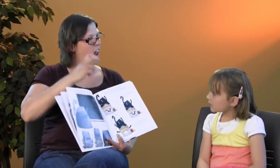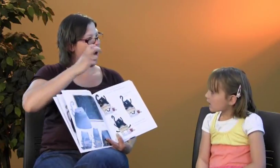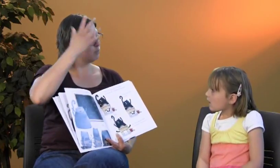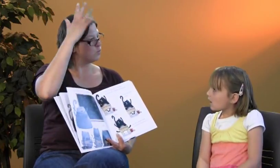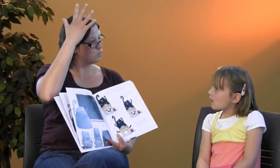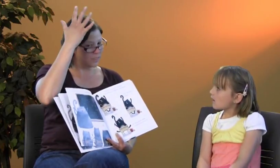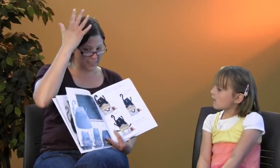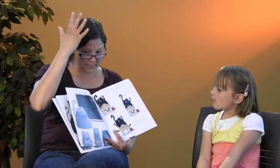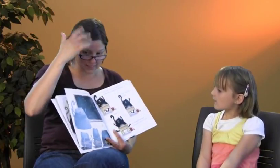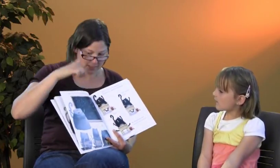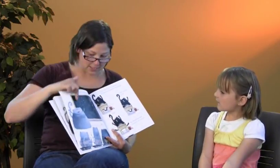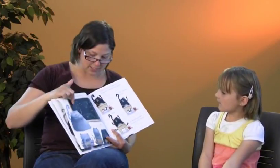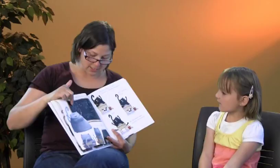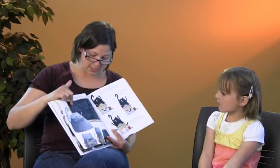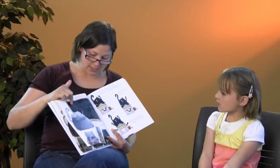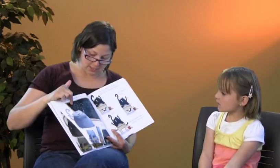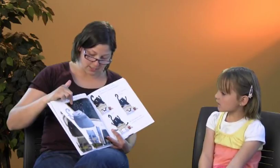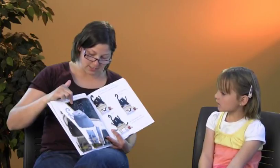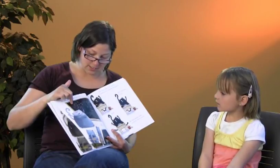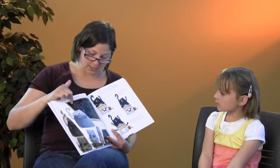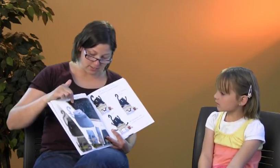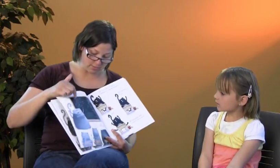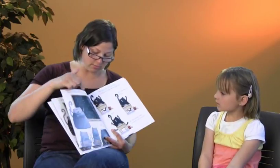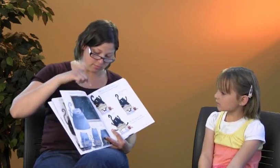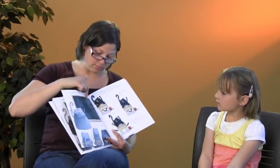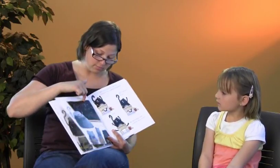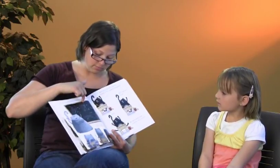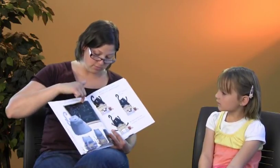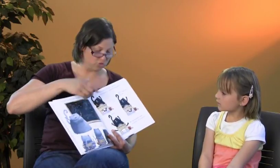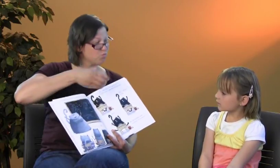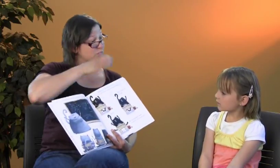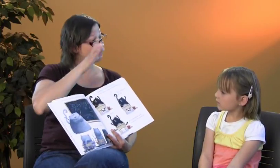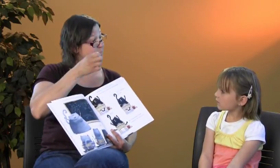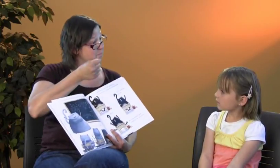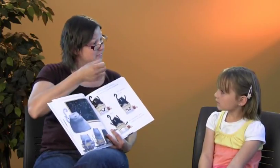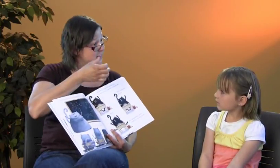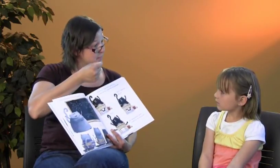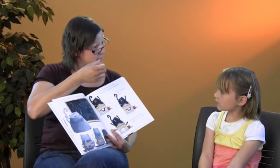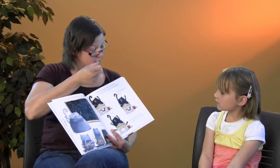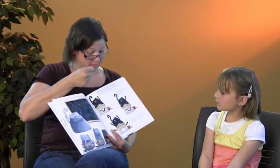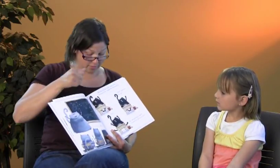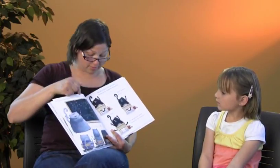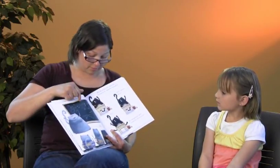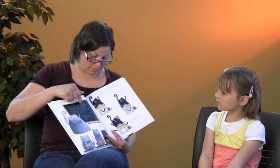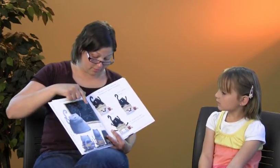What can cats do? They can climb trees. See here? They drink milk.